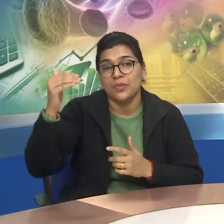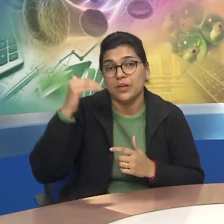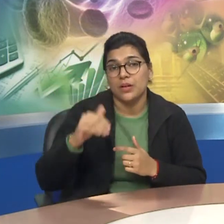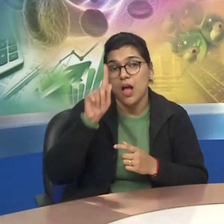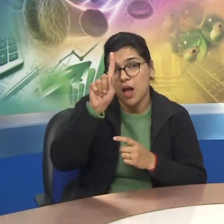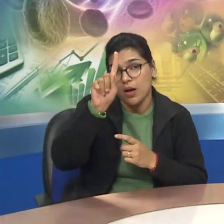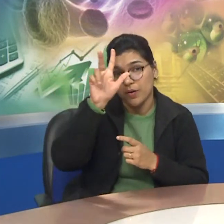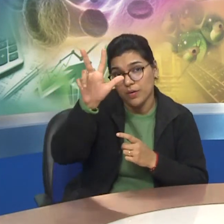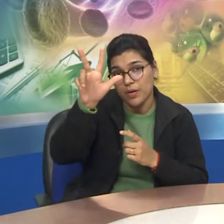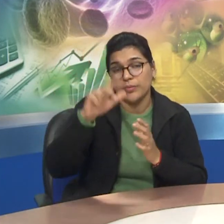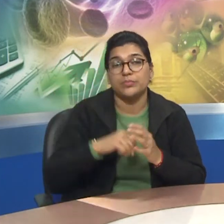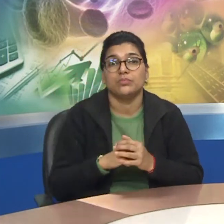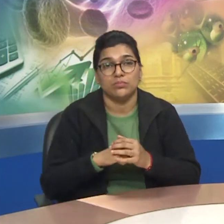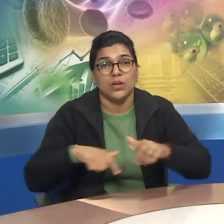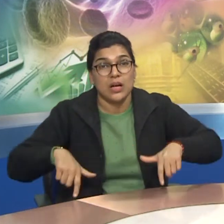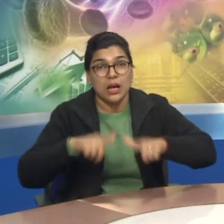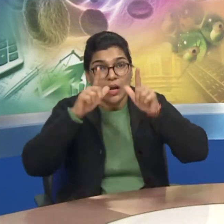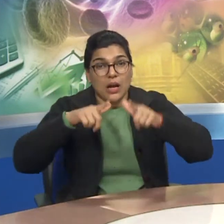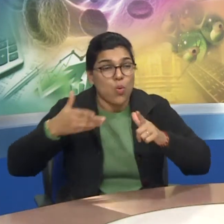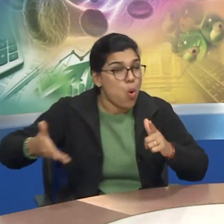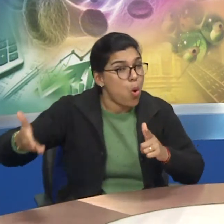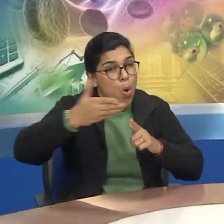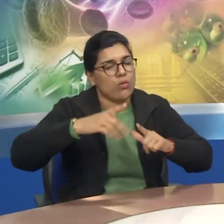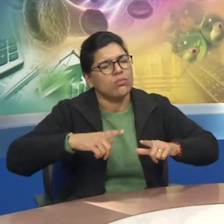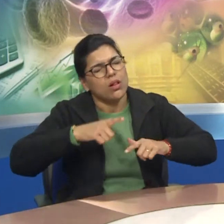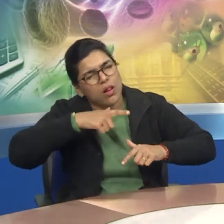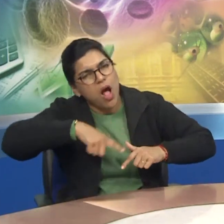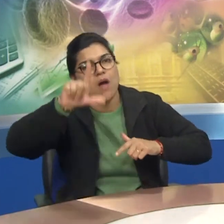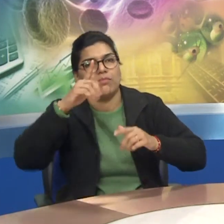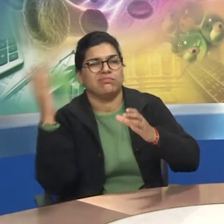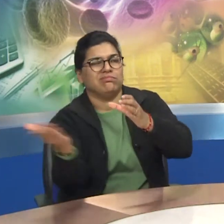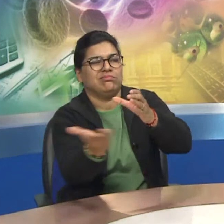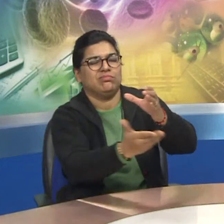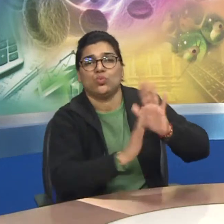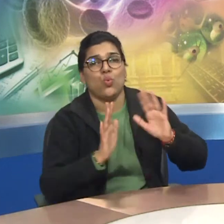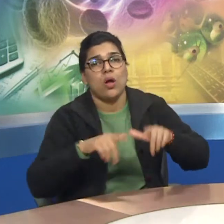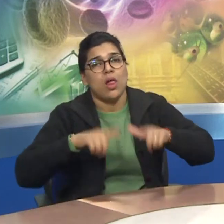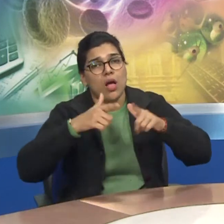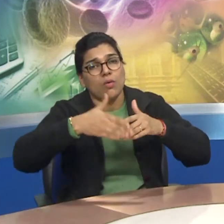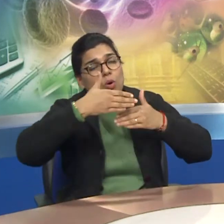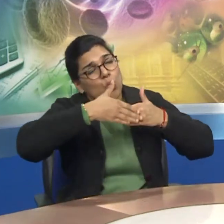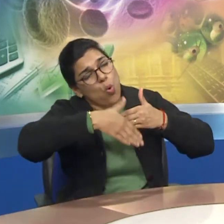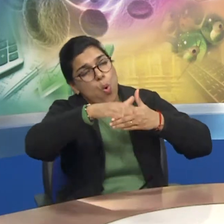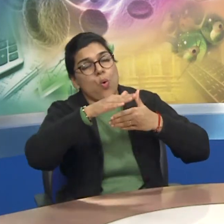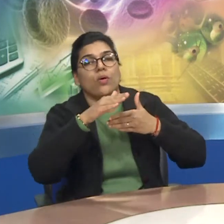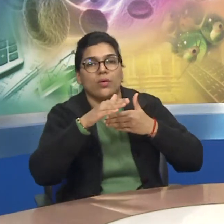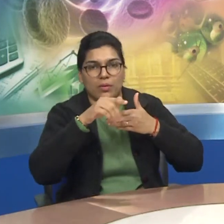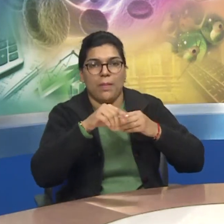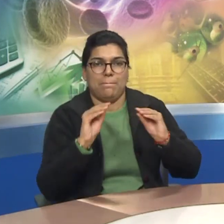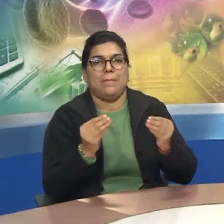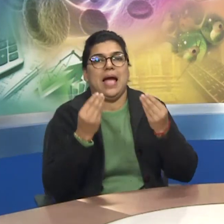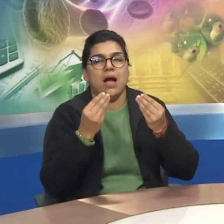water. Point 18. Trees are life, don't cut them,